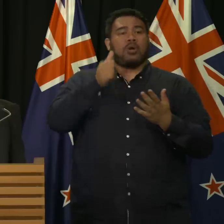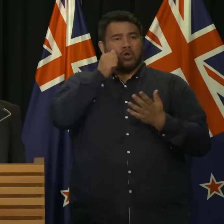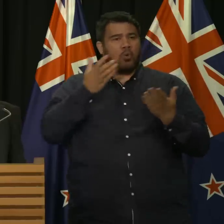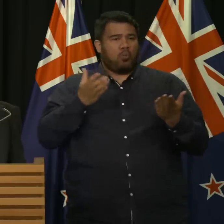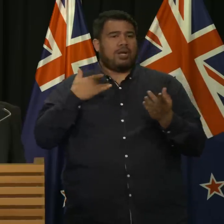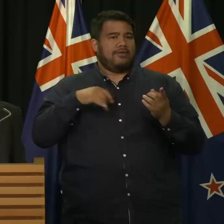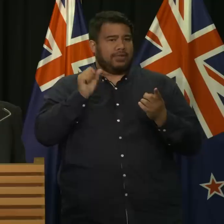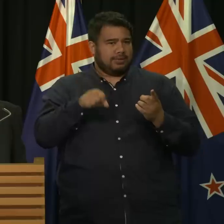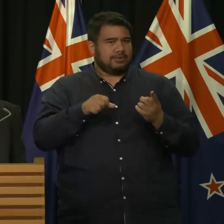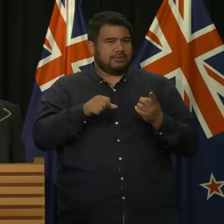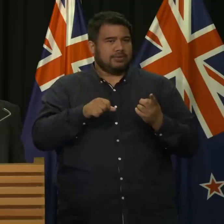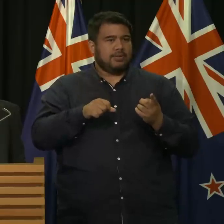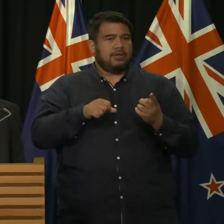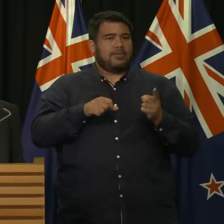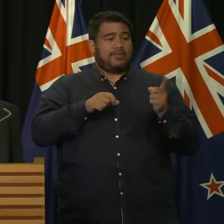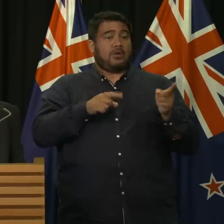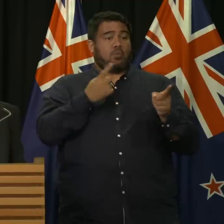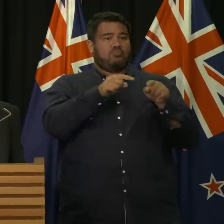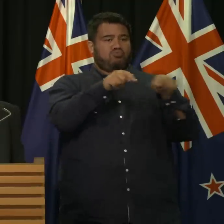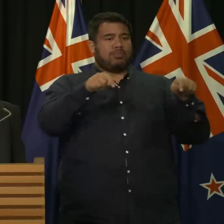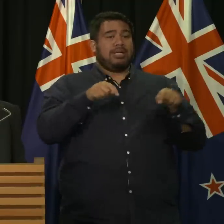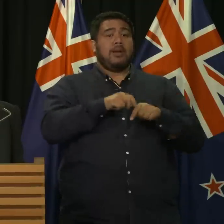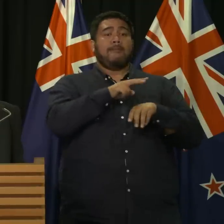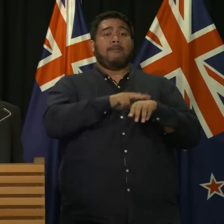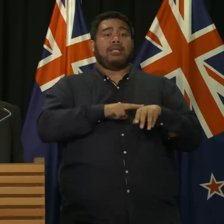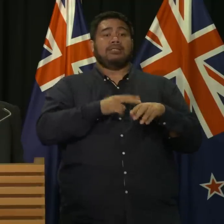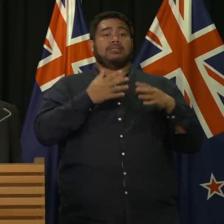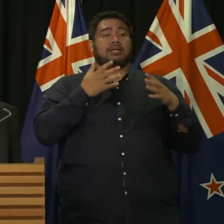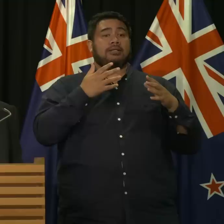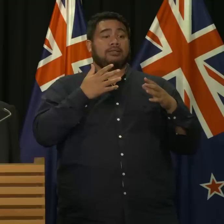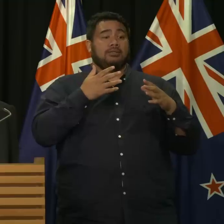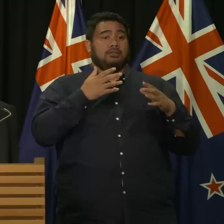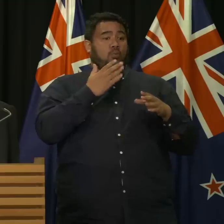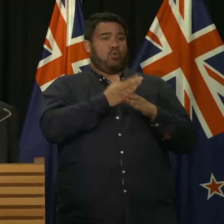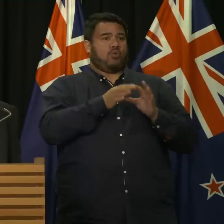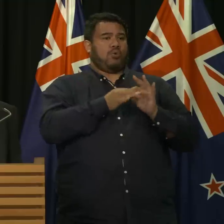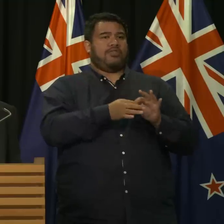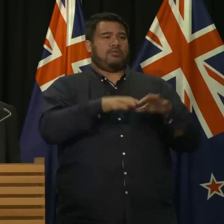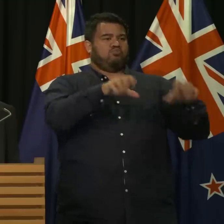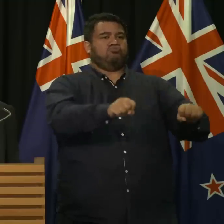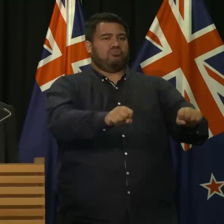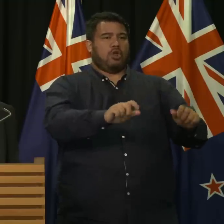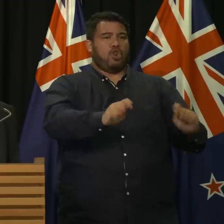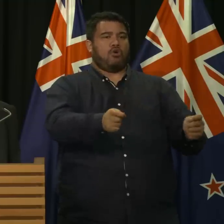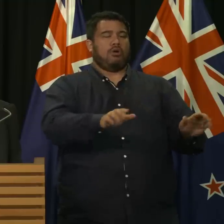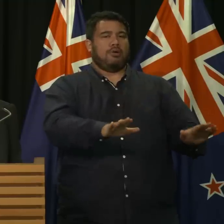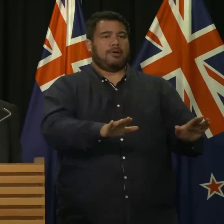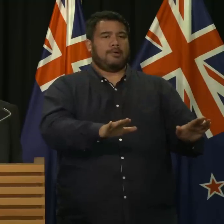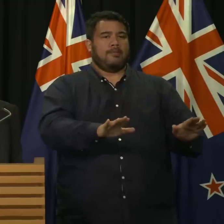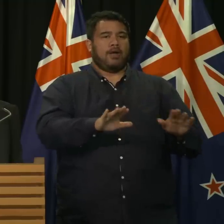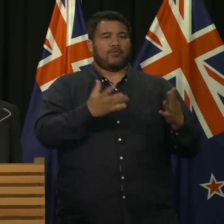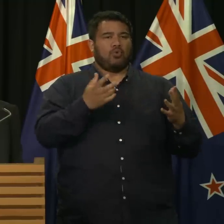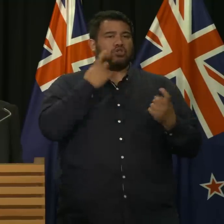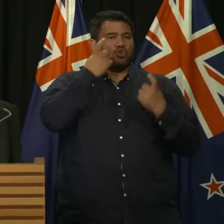living. That is a property that the police are working to secure. Obviously, there is a concern around